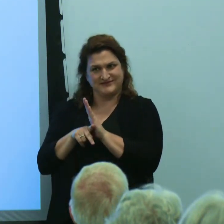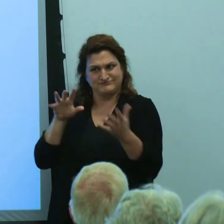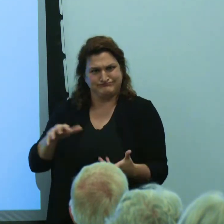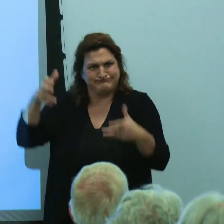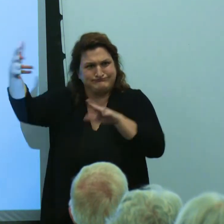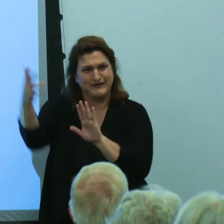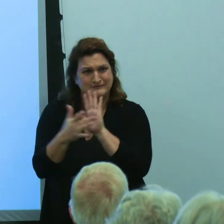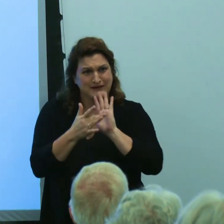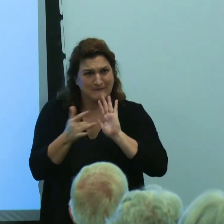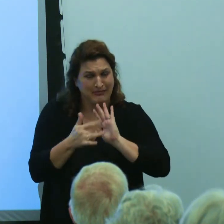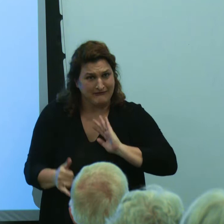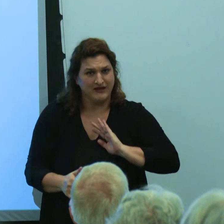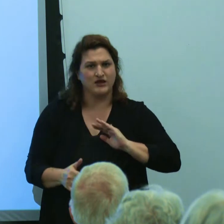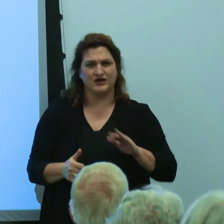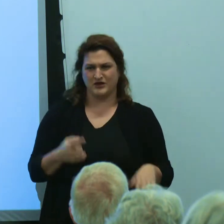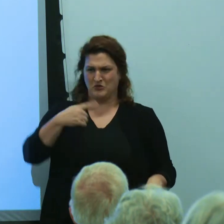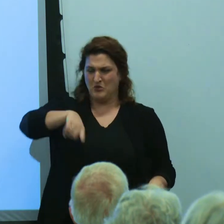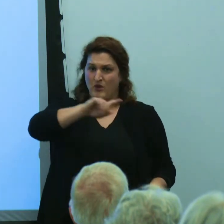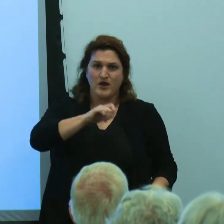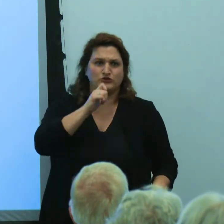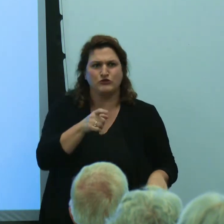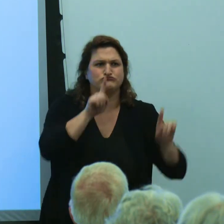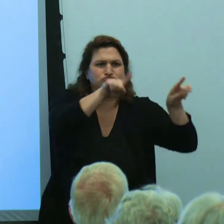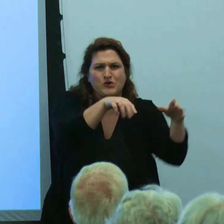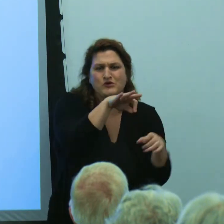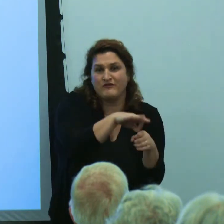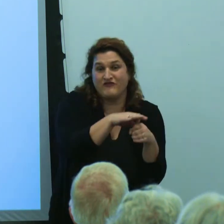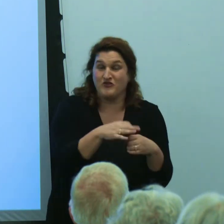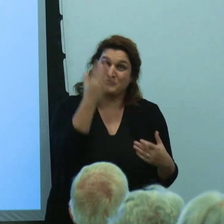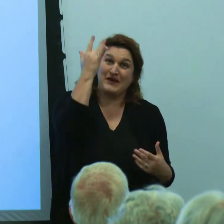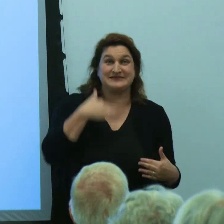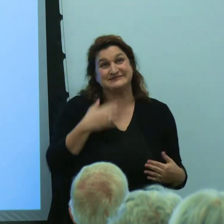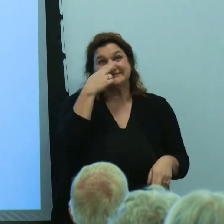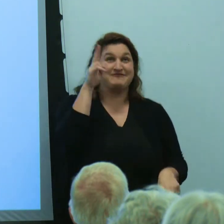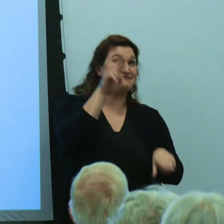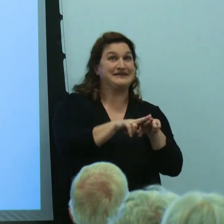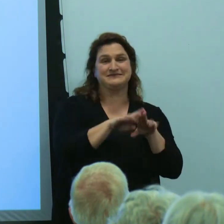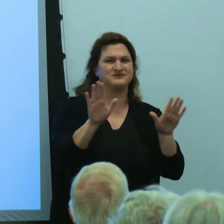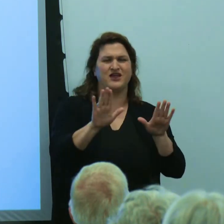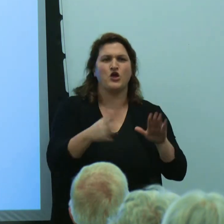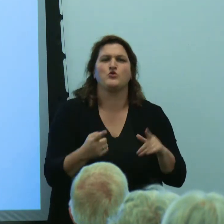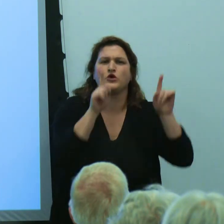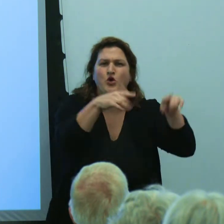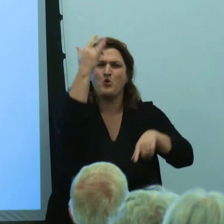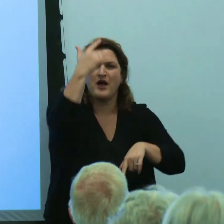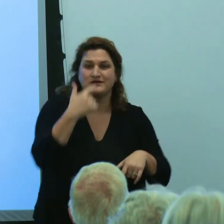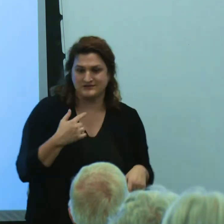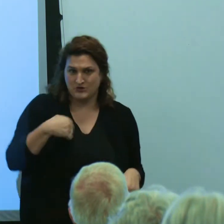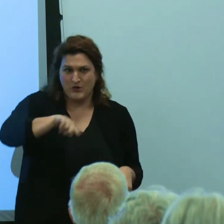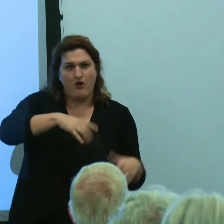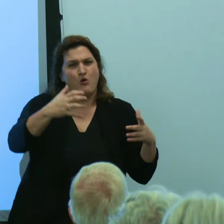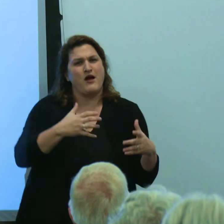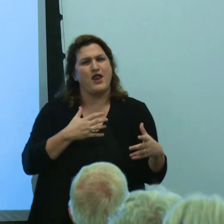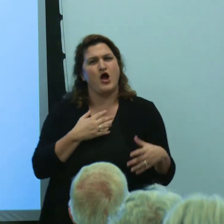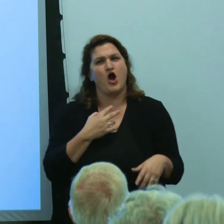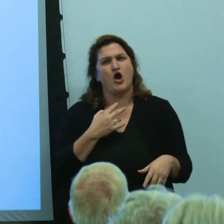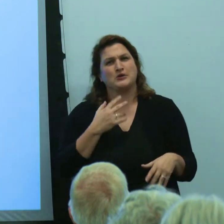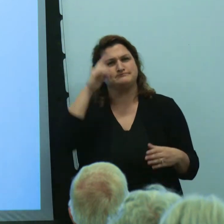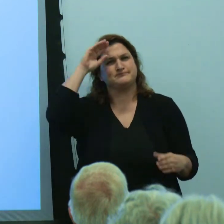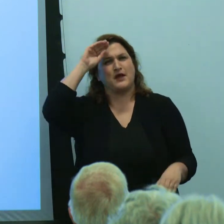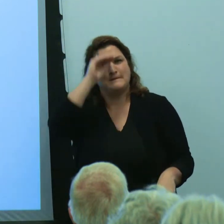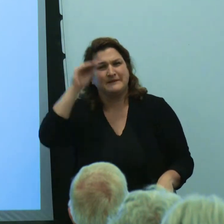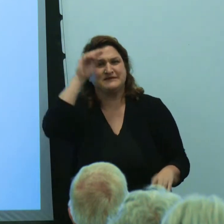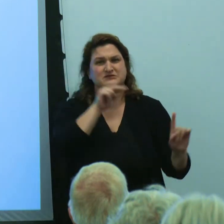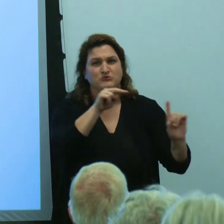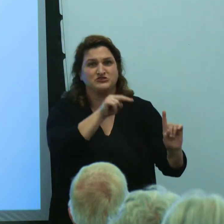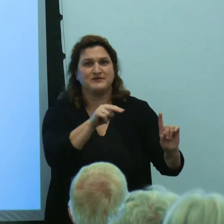don't go there because, you know, it's just an activity. We go there because we want our voice to count. And so